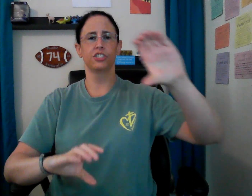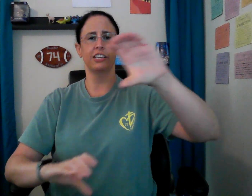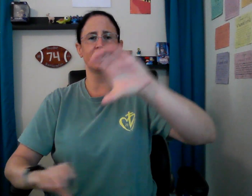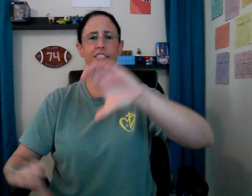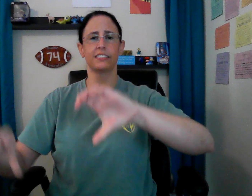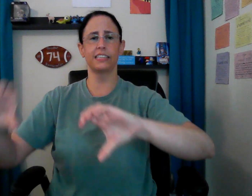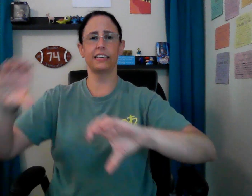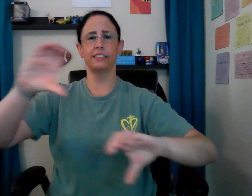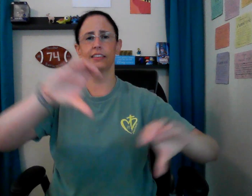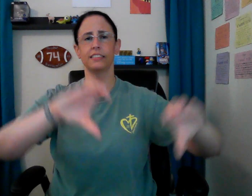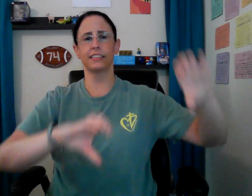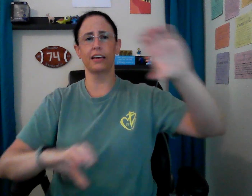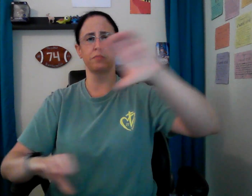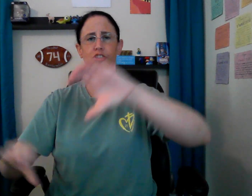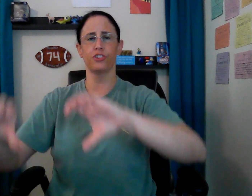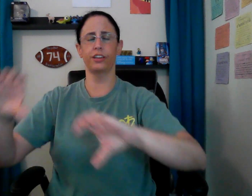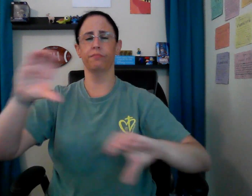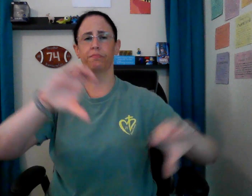Change it to C's, it's chemistry.